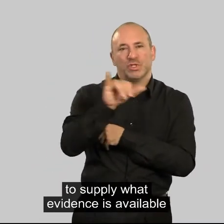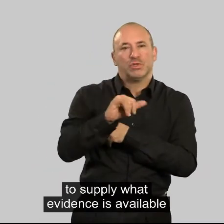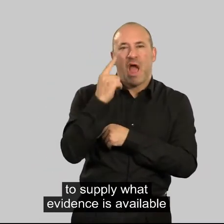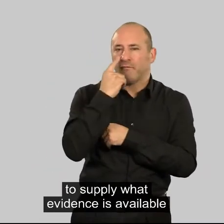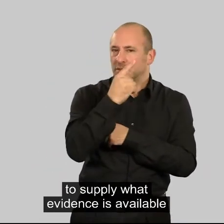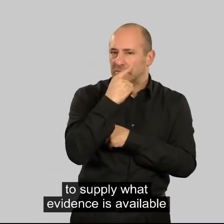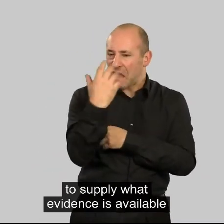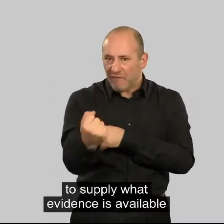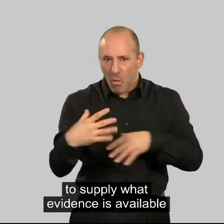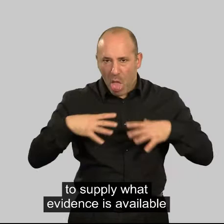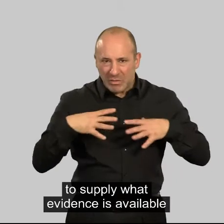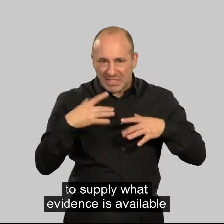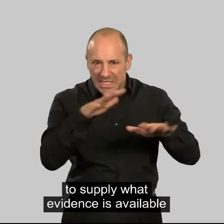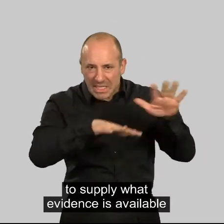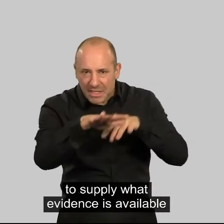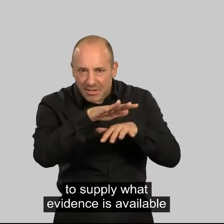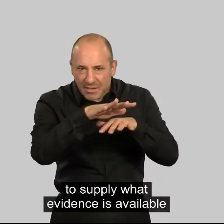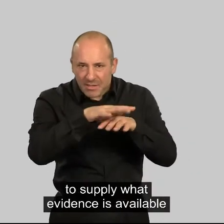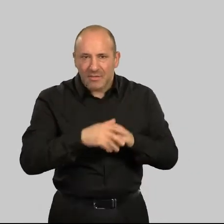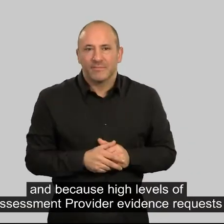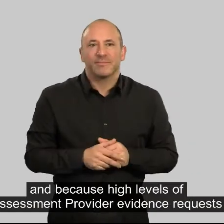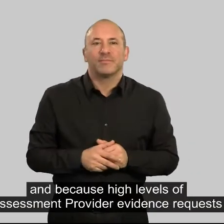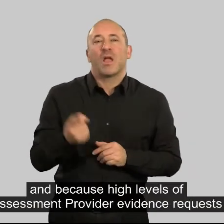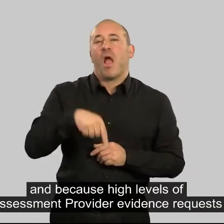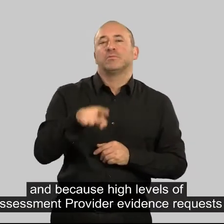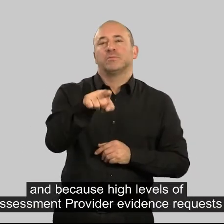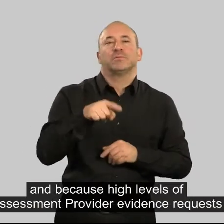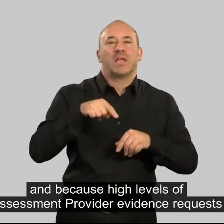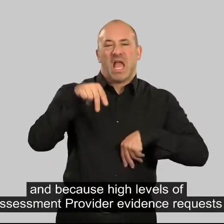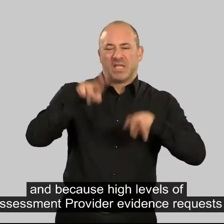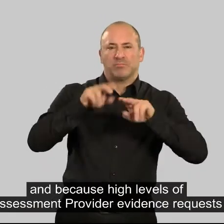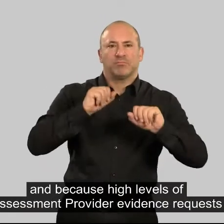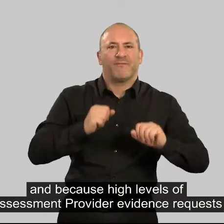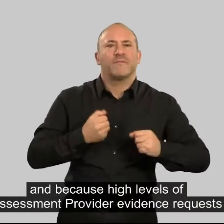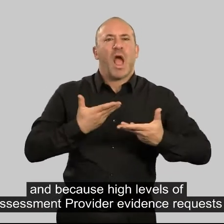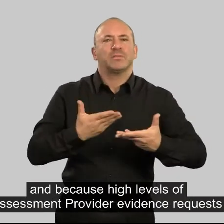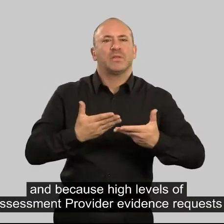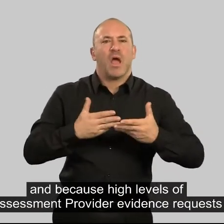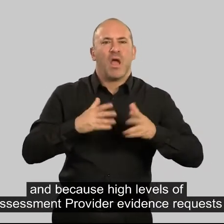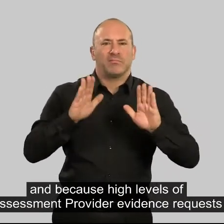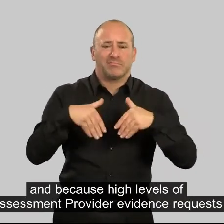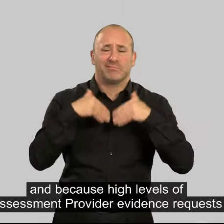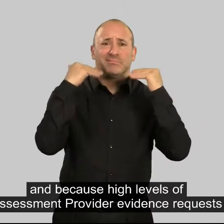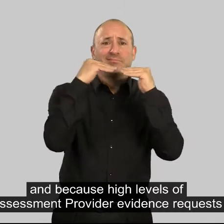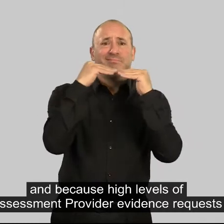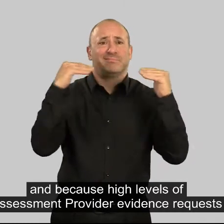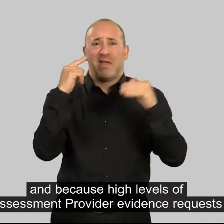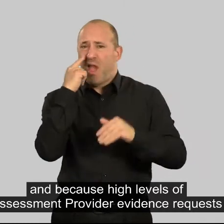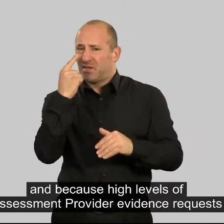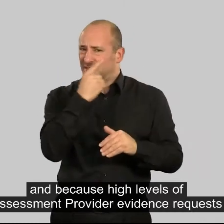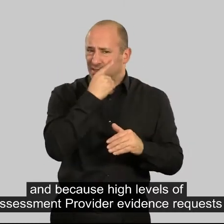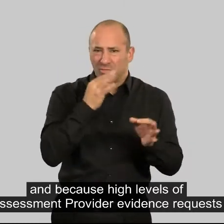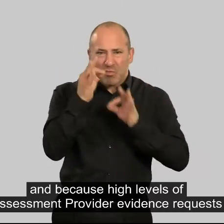is available, and because high levels of assessment provider evidence requests may well be largely